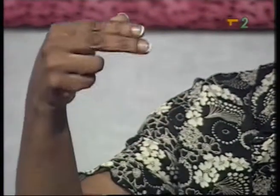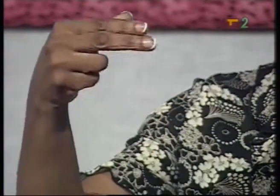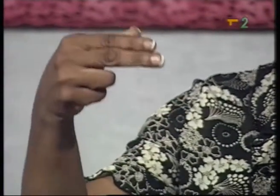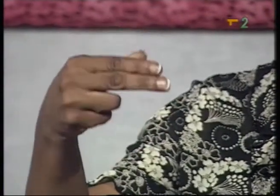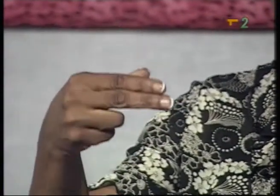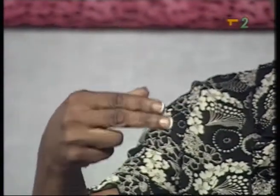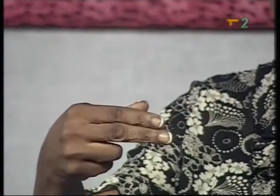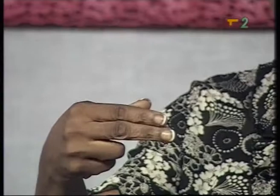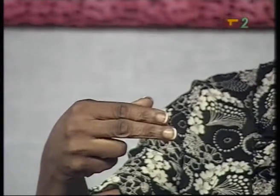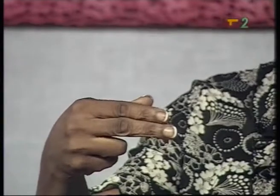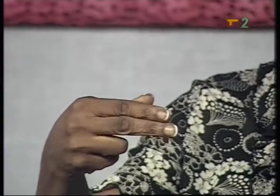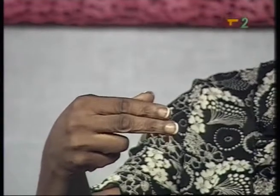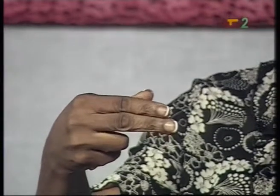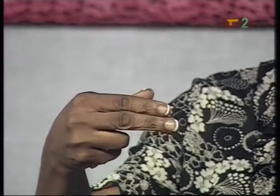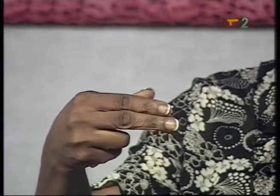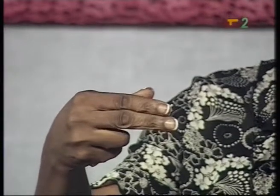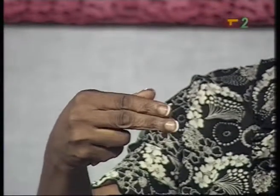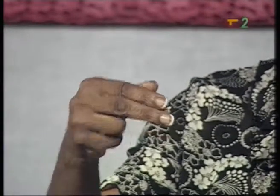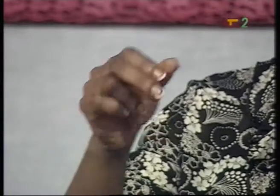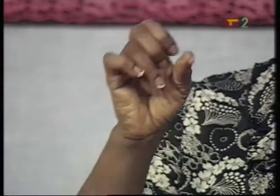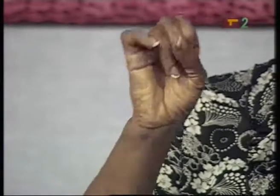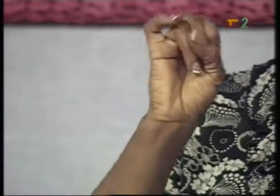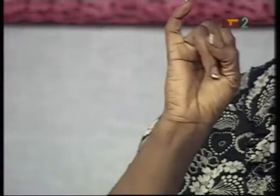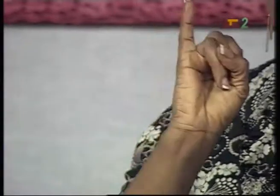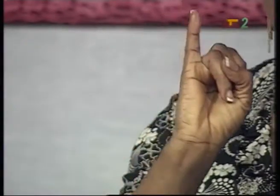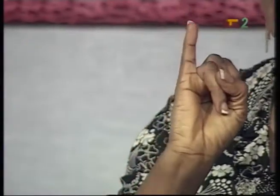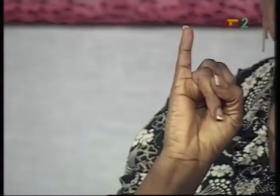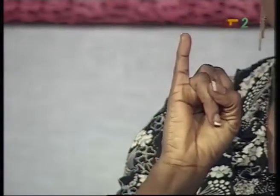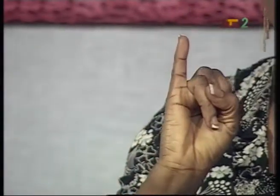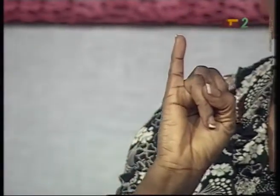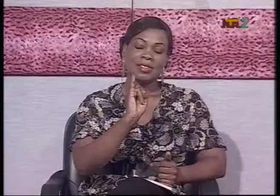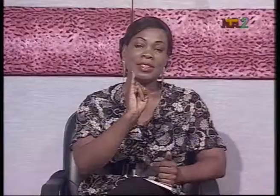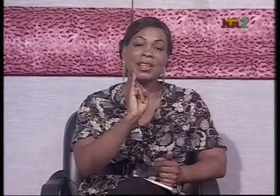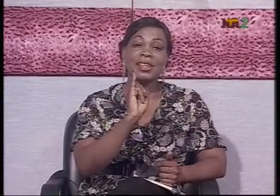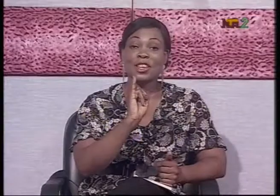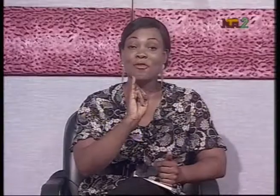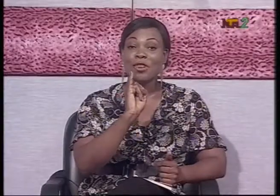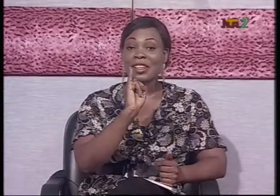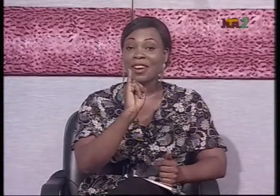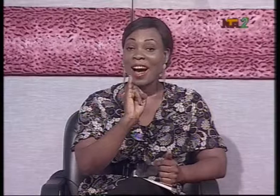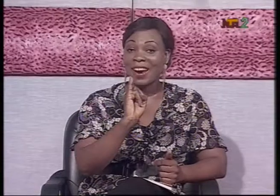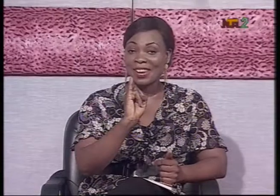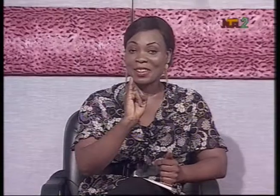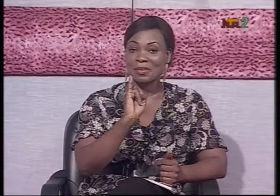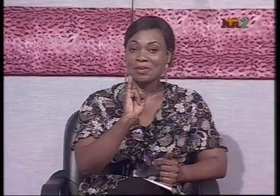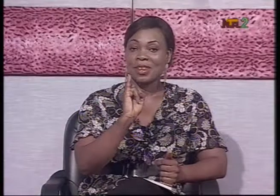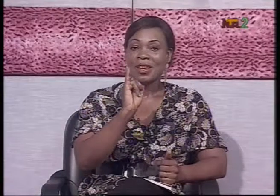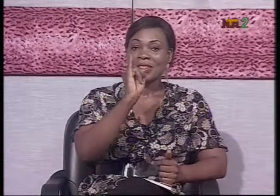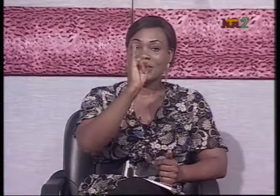have H. And then you have the little finger standing in for letter I. J